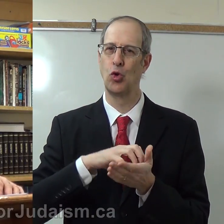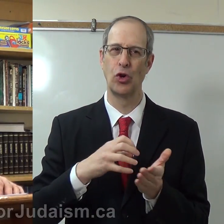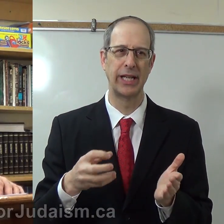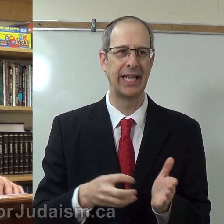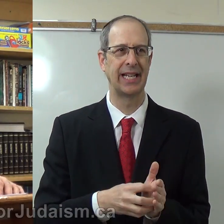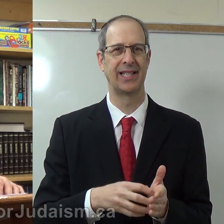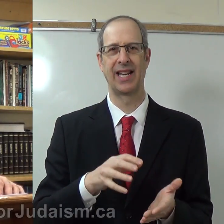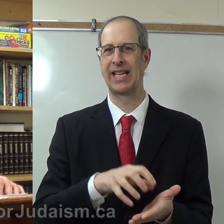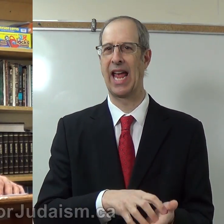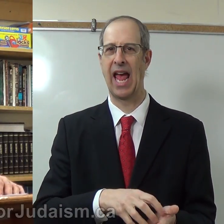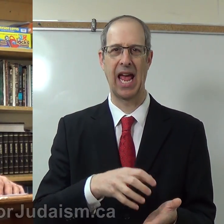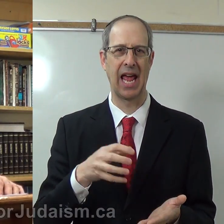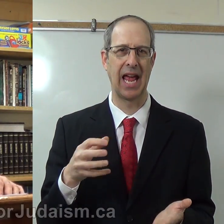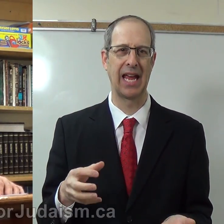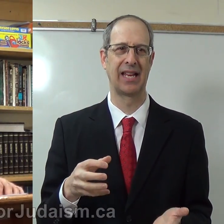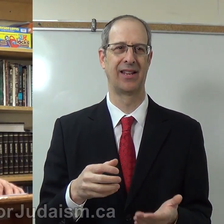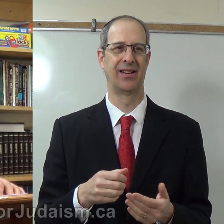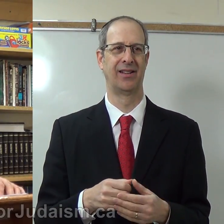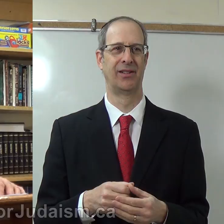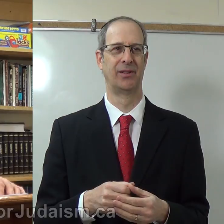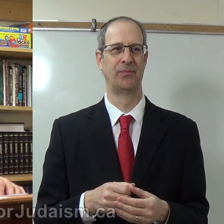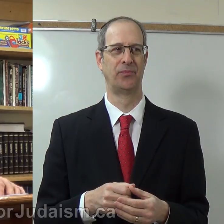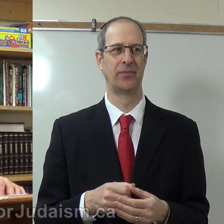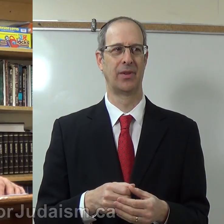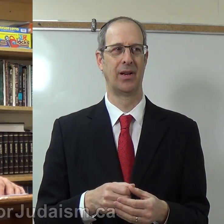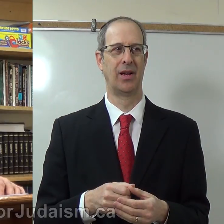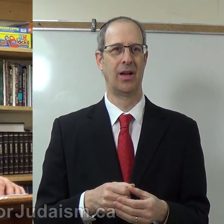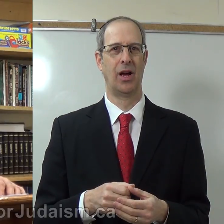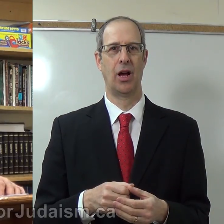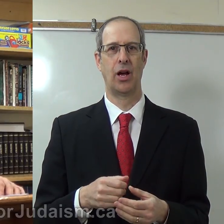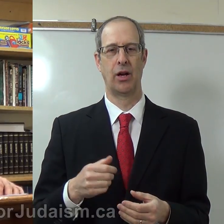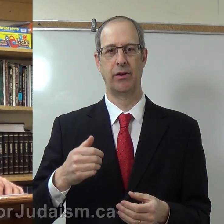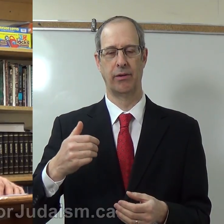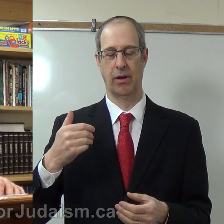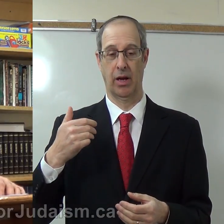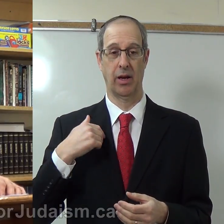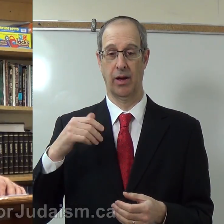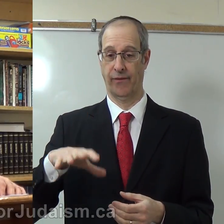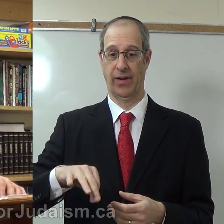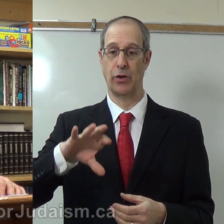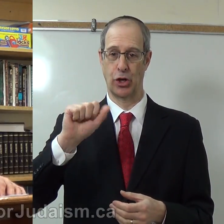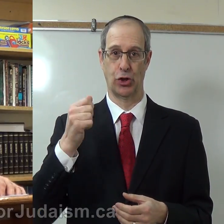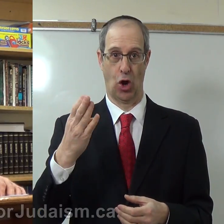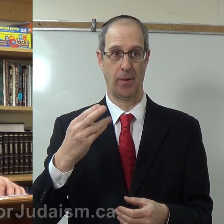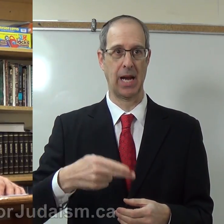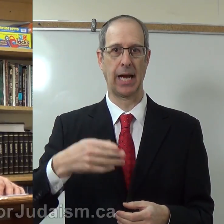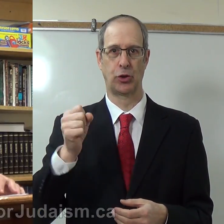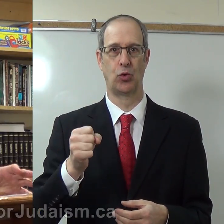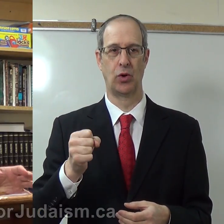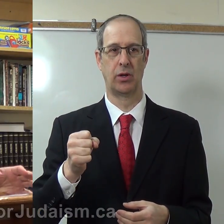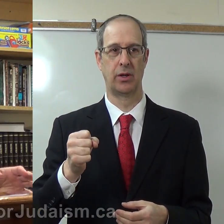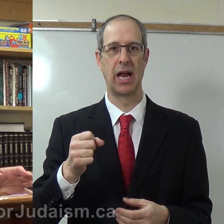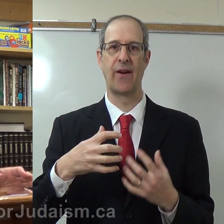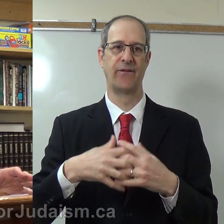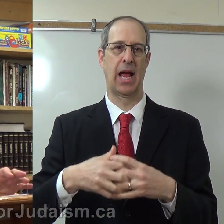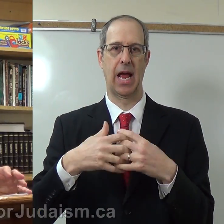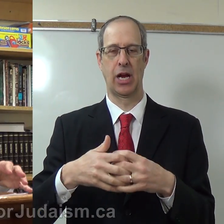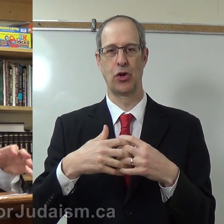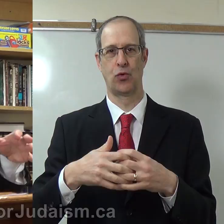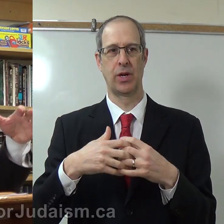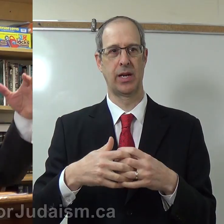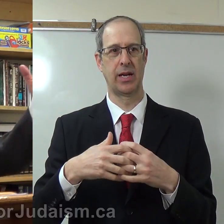and cake. So I got a job when I was in high school at a factory